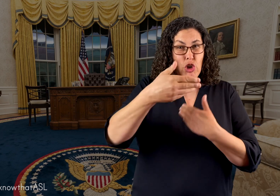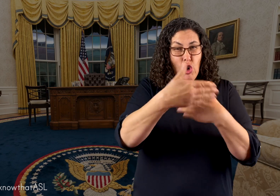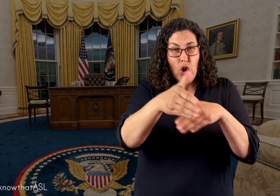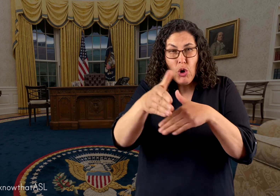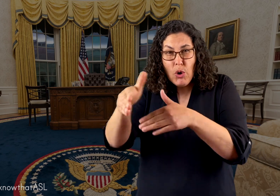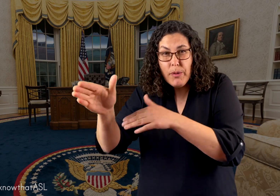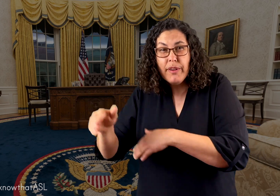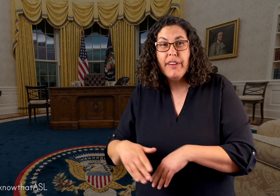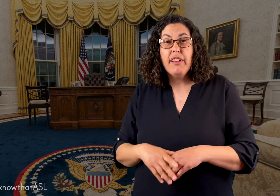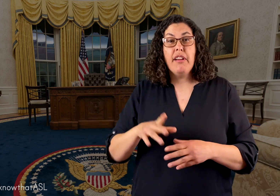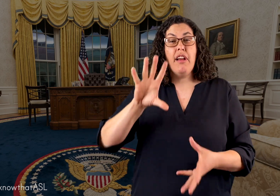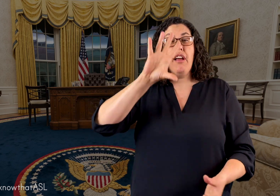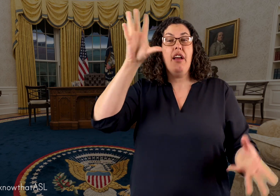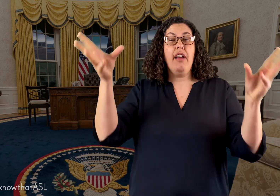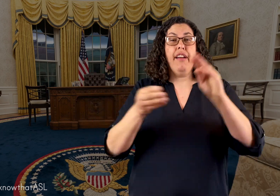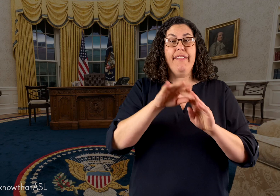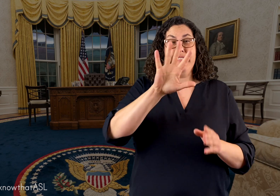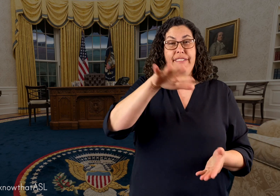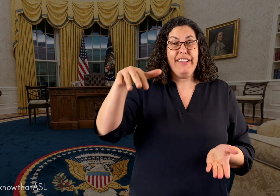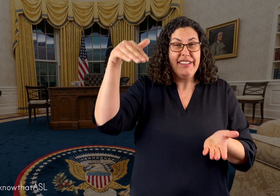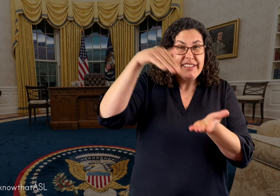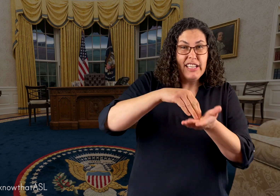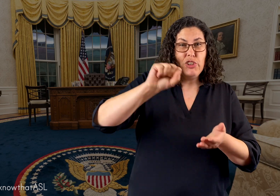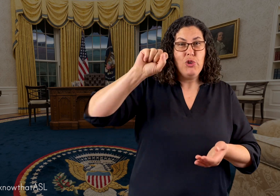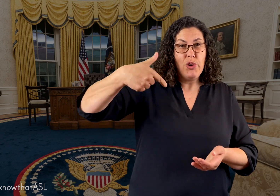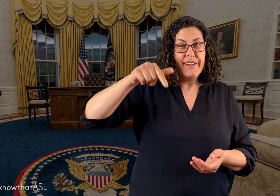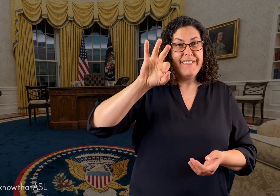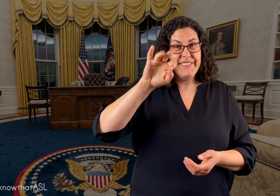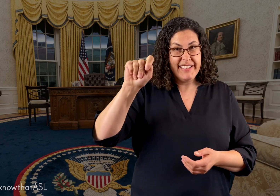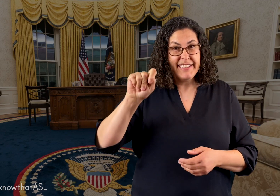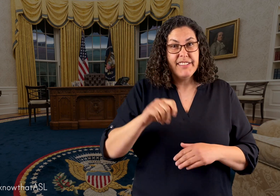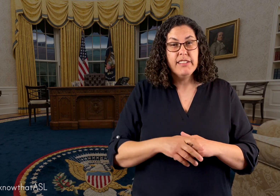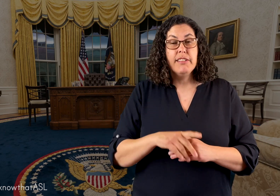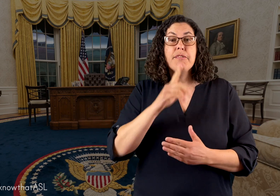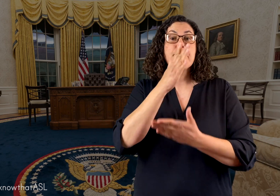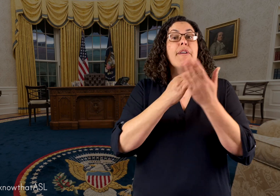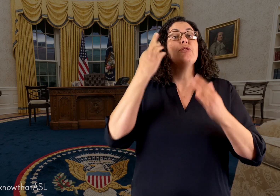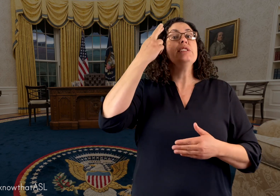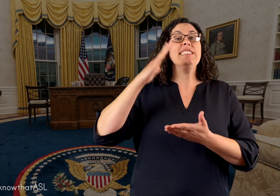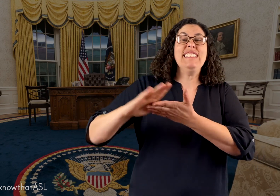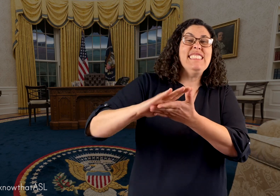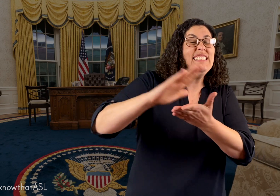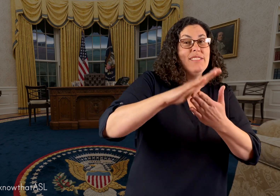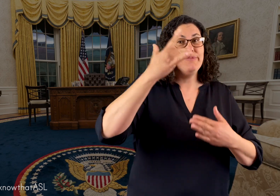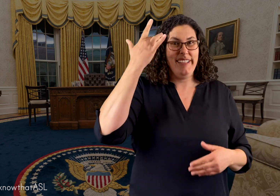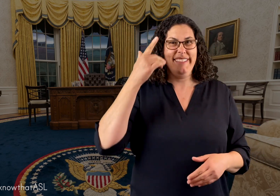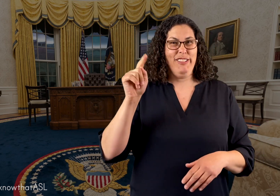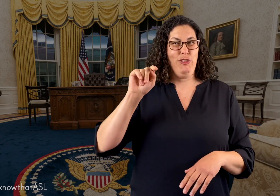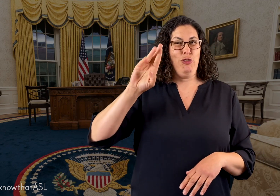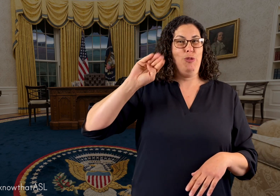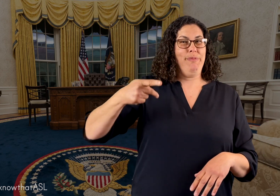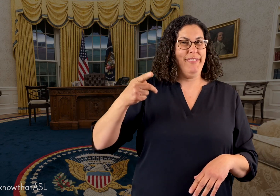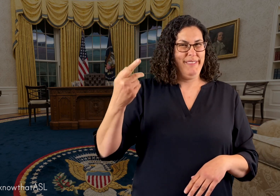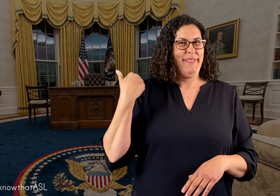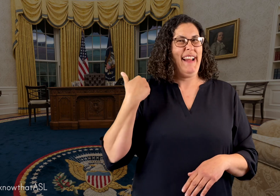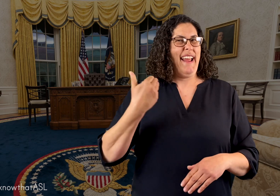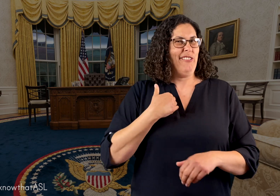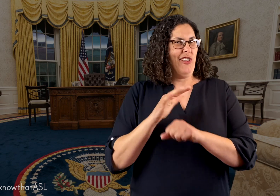There's 132 rooms and a total of 55,000 square feet to clean. And part of the reason there was such an